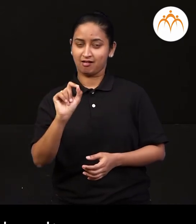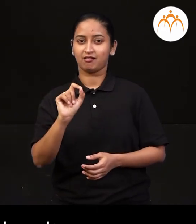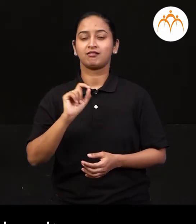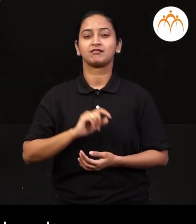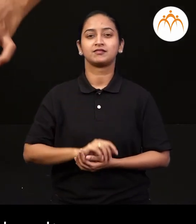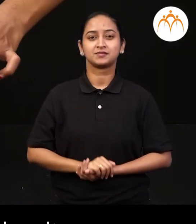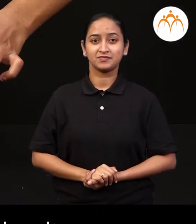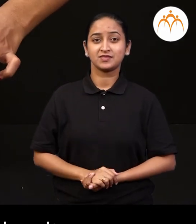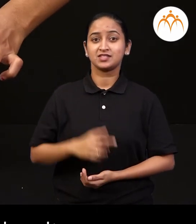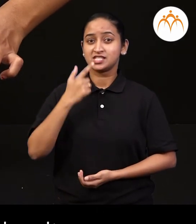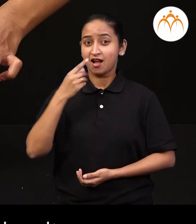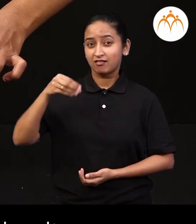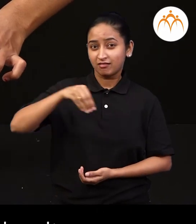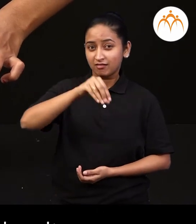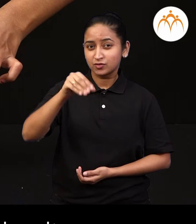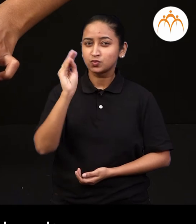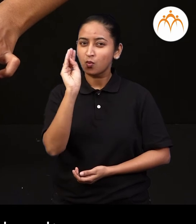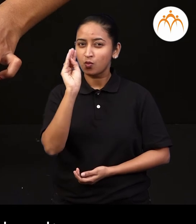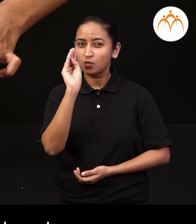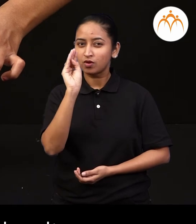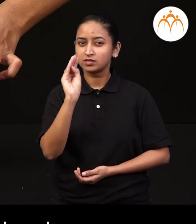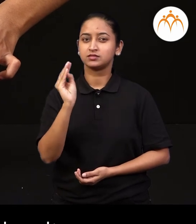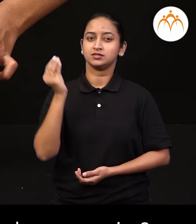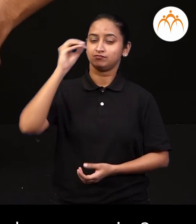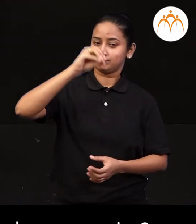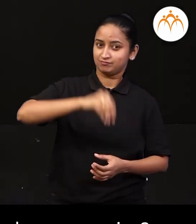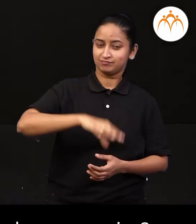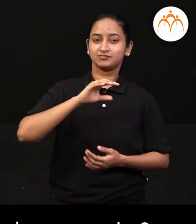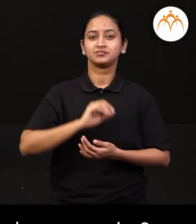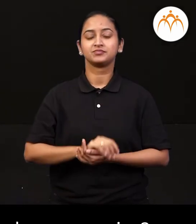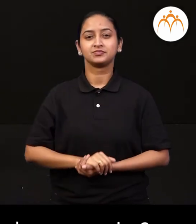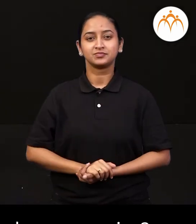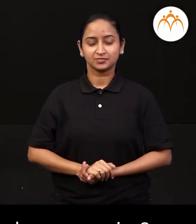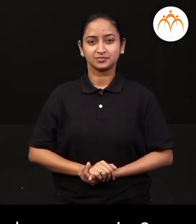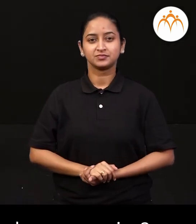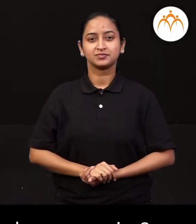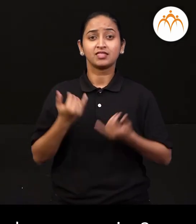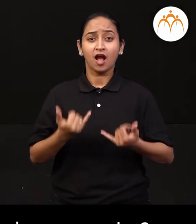Now add a little salt. Now, how many lemon do we require?